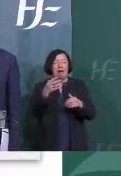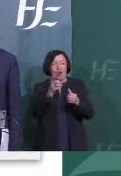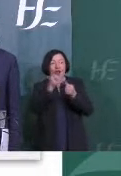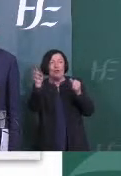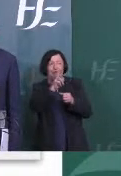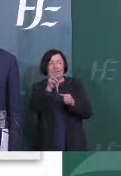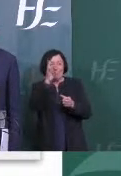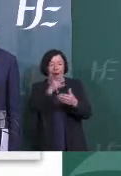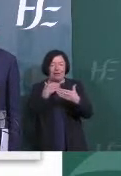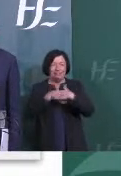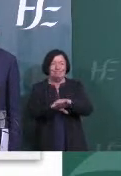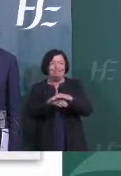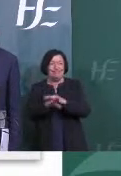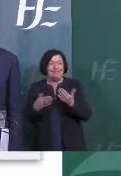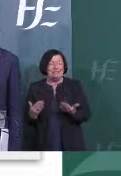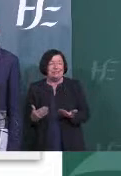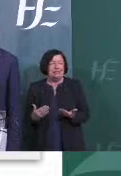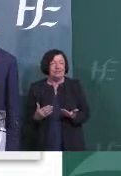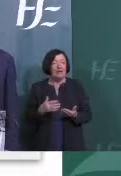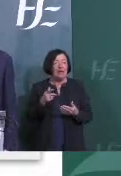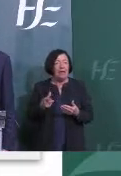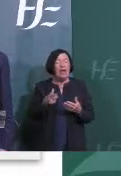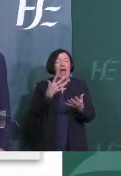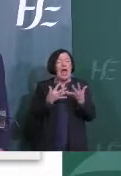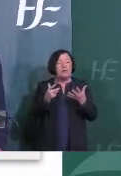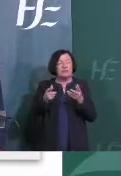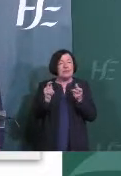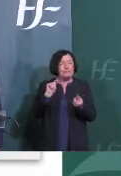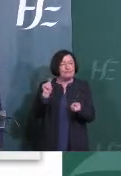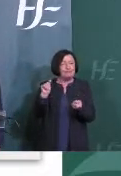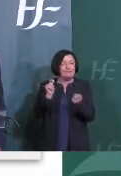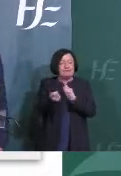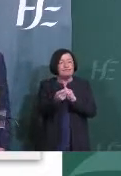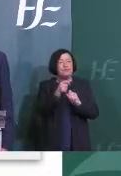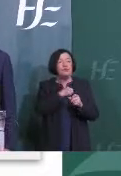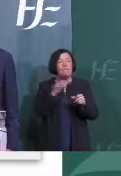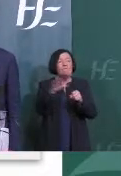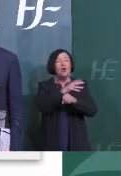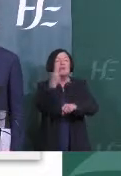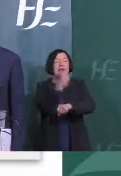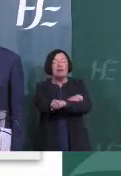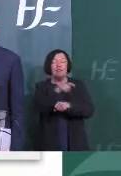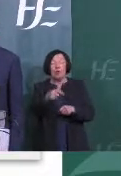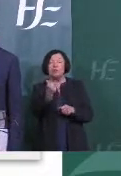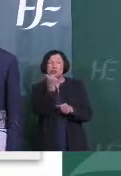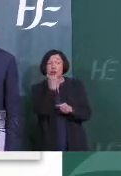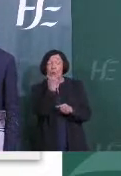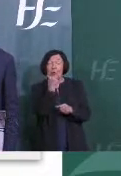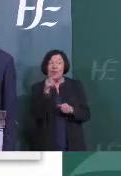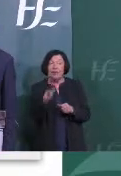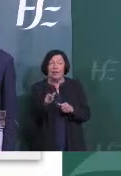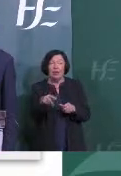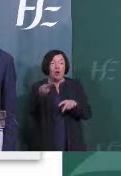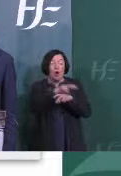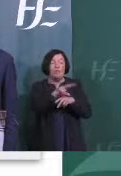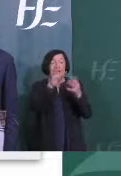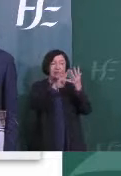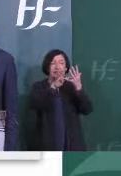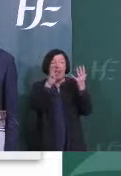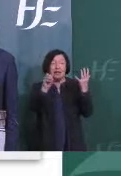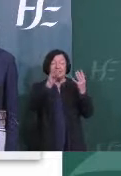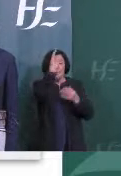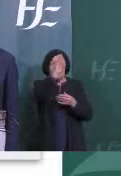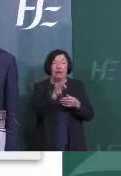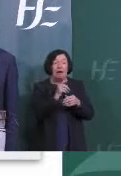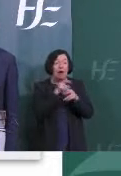now. And then how does that translate into those being fully vaccinated? You've heard these figures already, well over 90% right